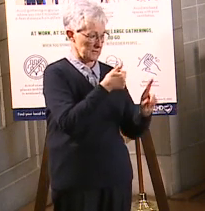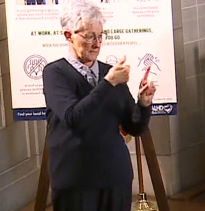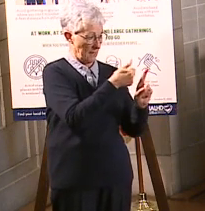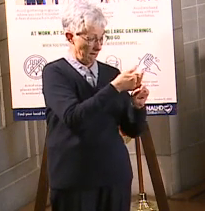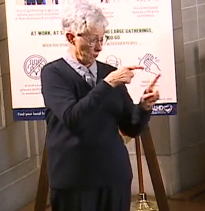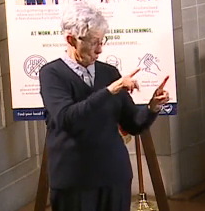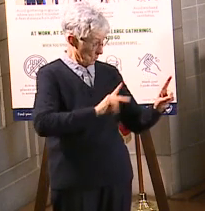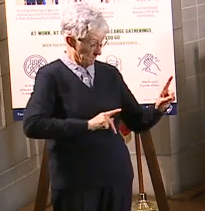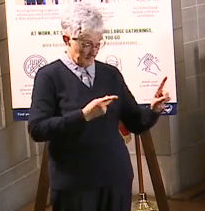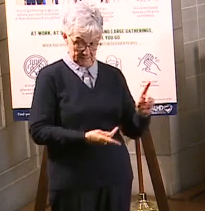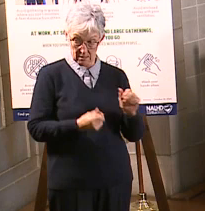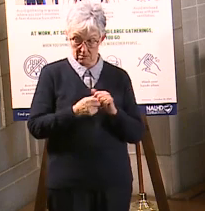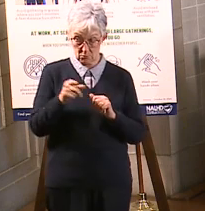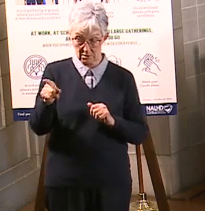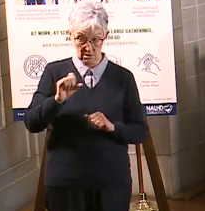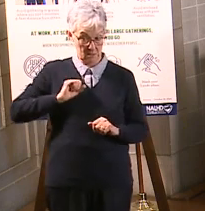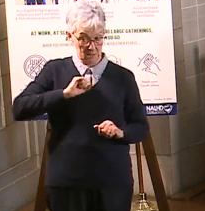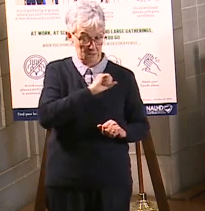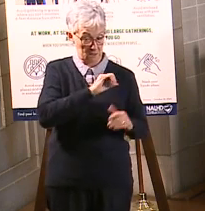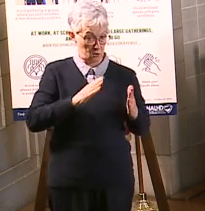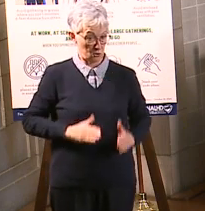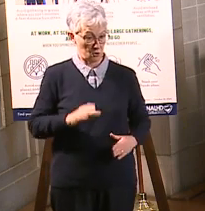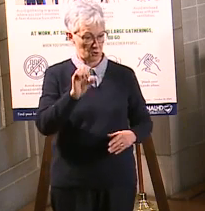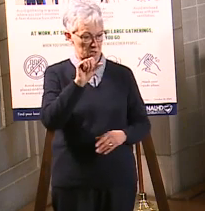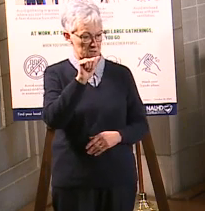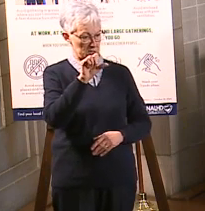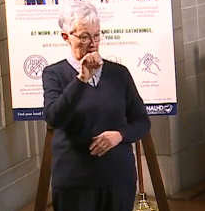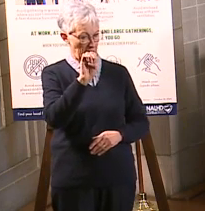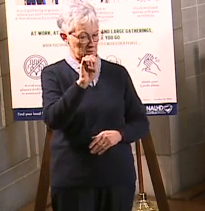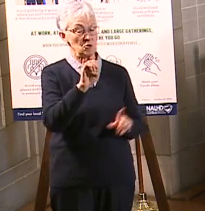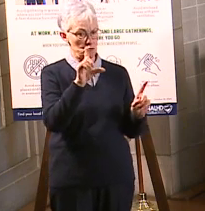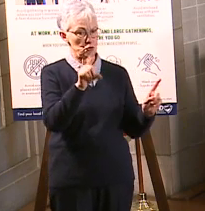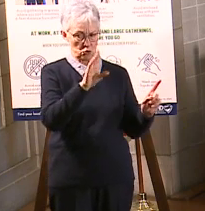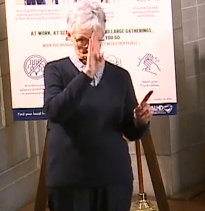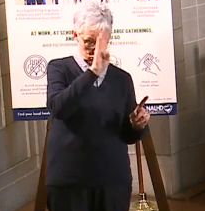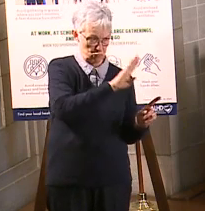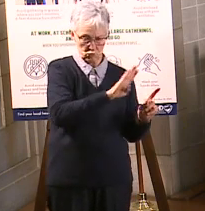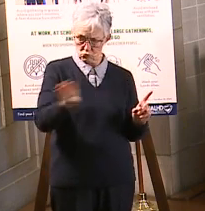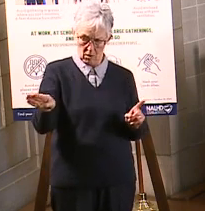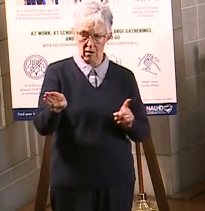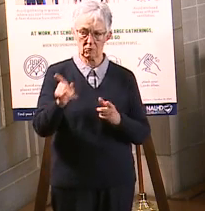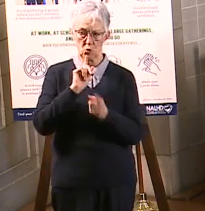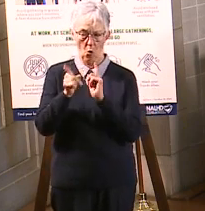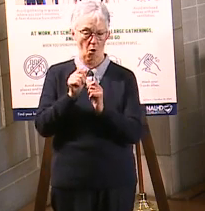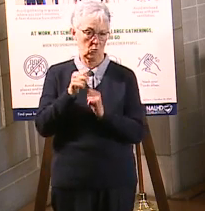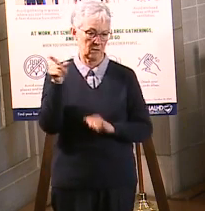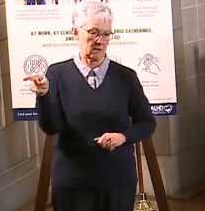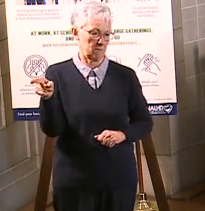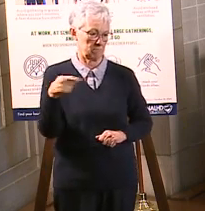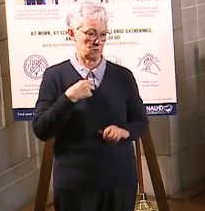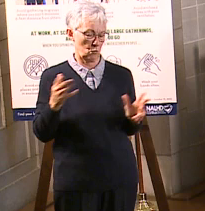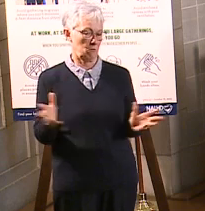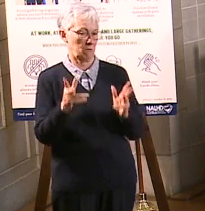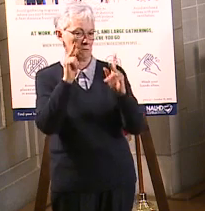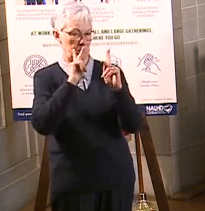dialogue is going to be a better approach, with regard to our party and everything like that. So that's what I would encourage people to do.